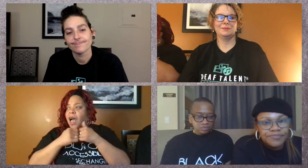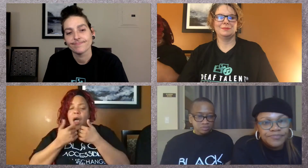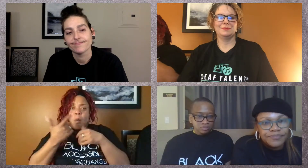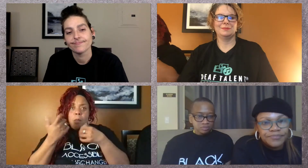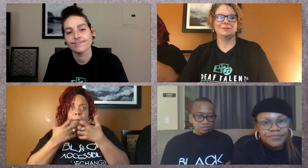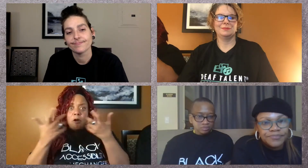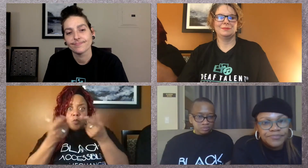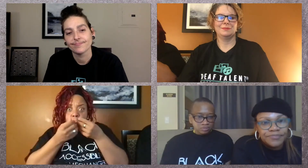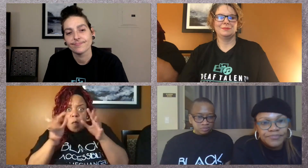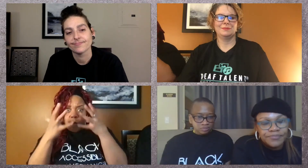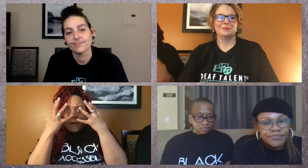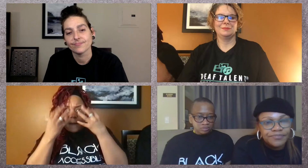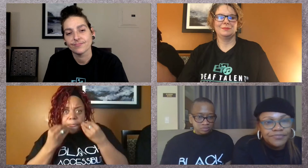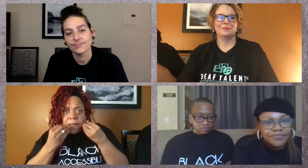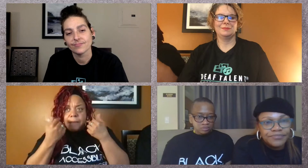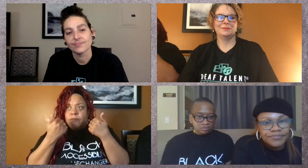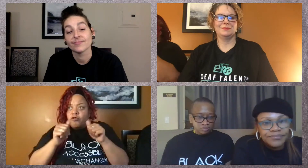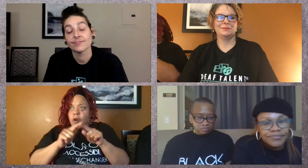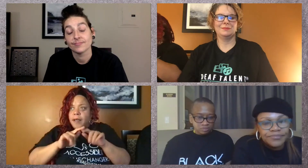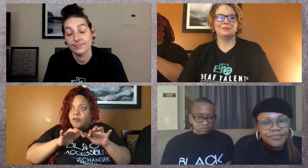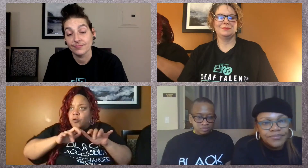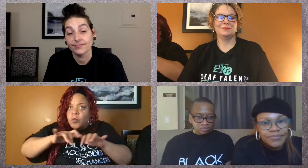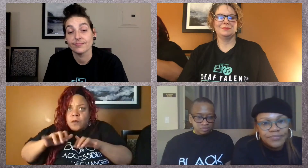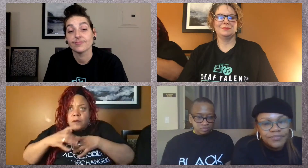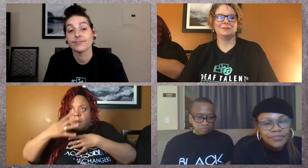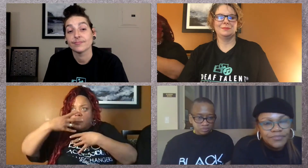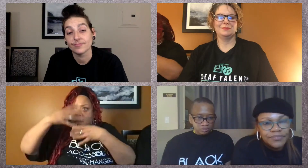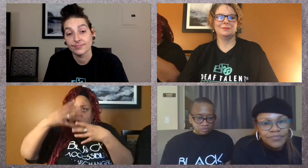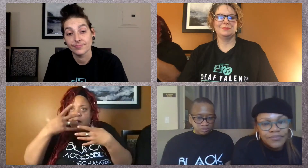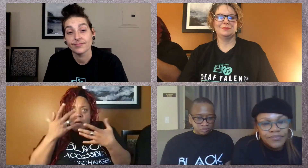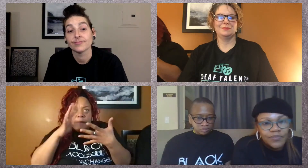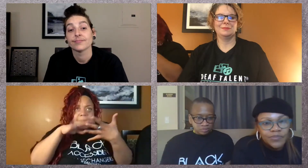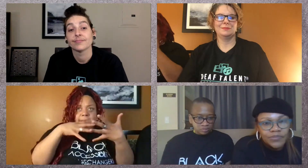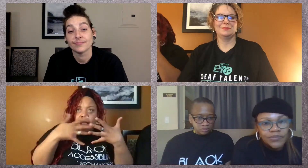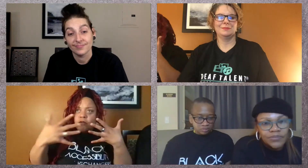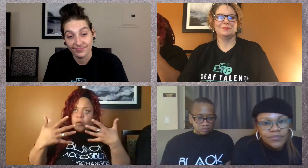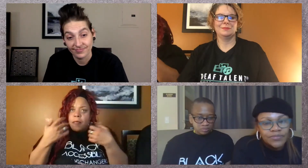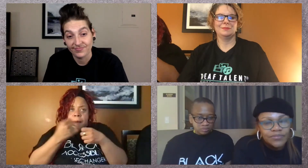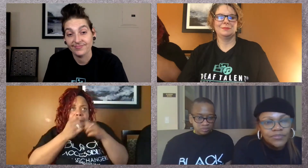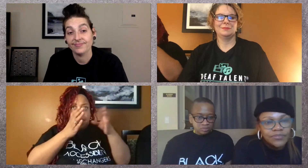no matter how hard you work, no matter how much you sweat,